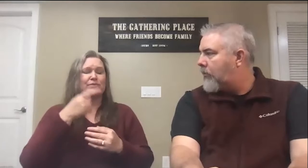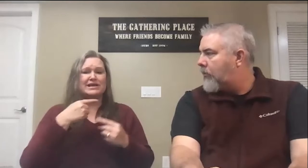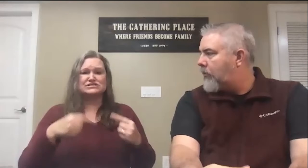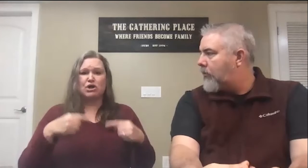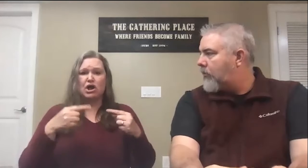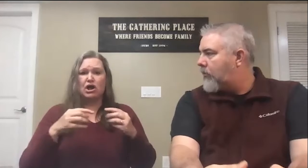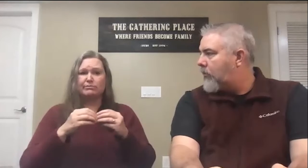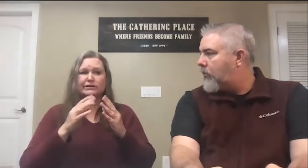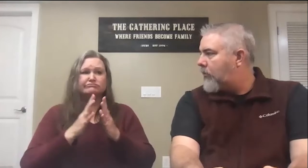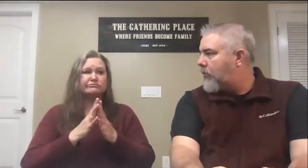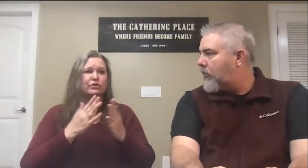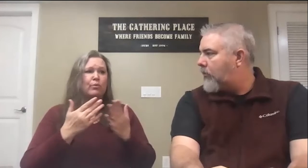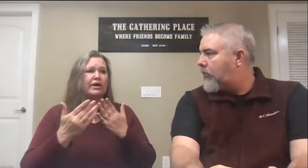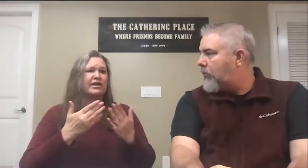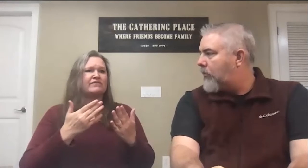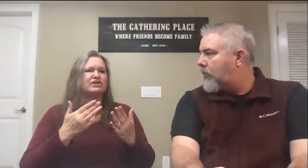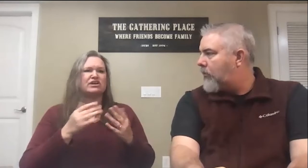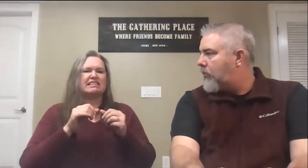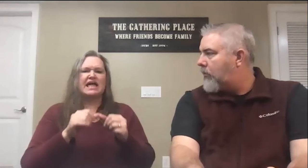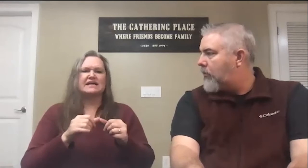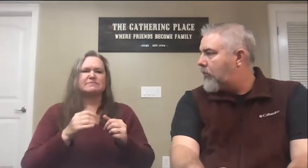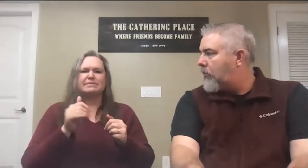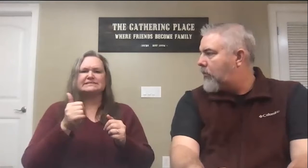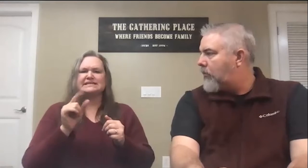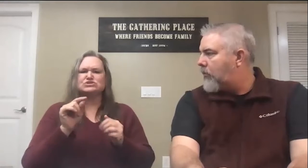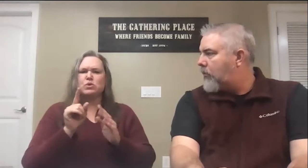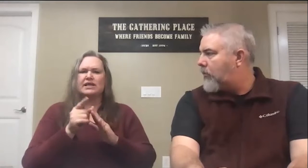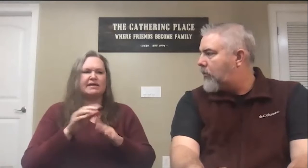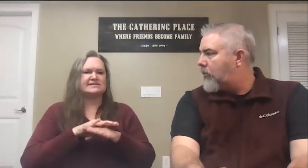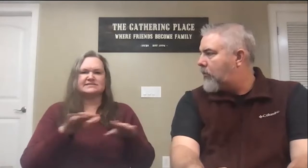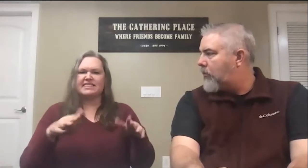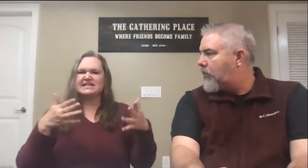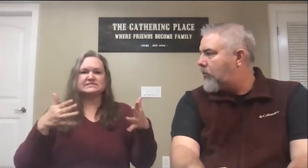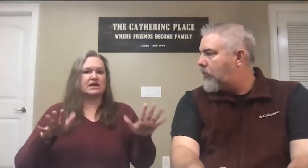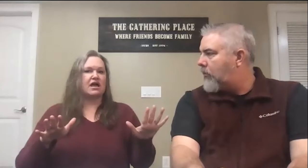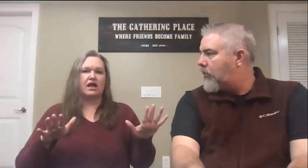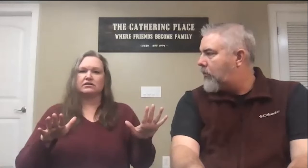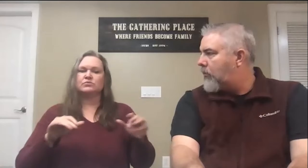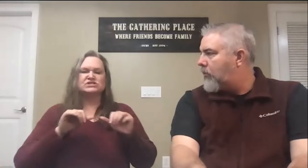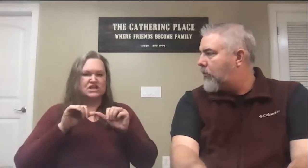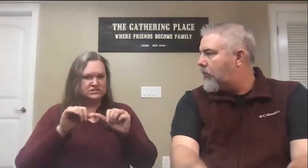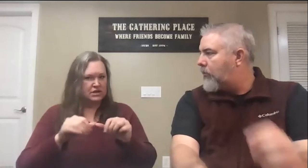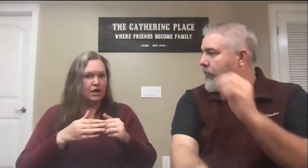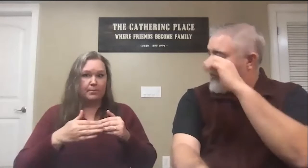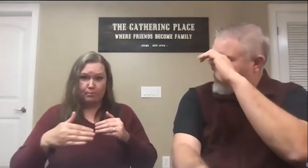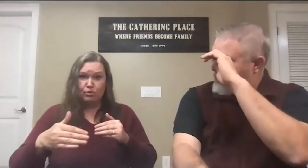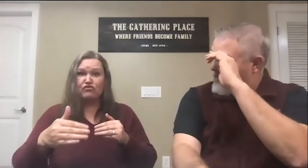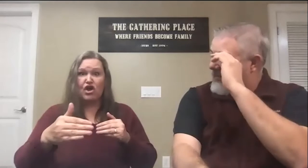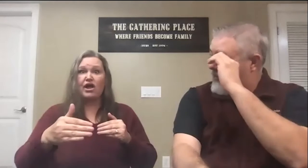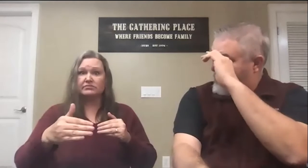long. When we get into argument or whatever, it only lasts about 10 to 20 minutes and that's it. And